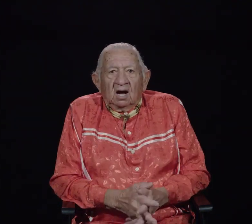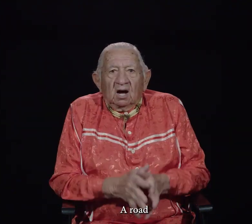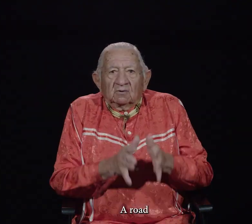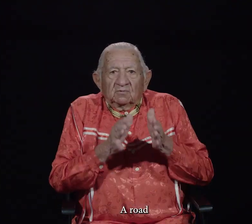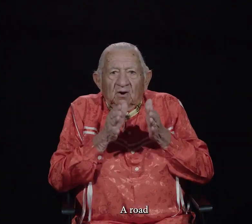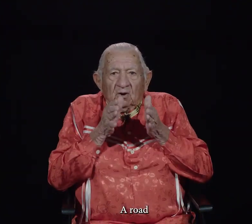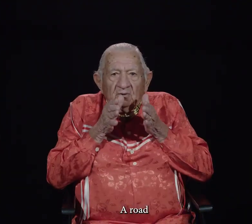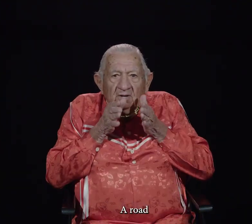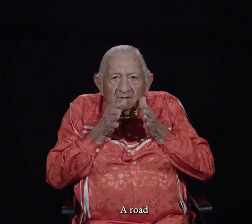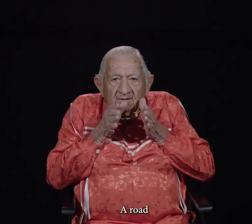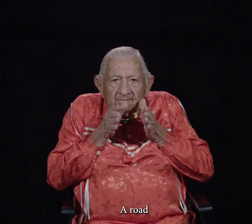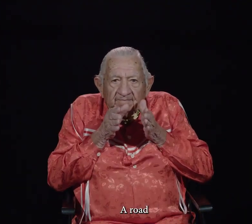A road